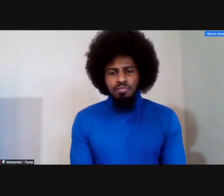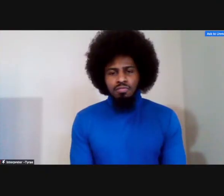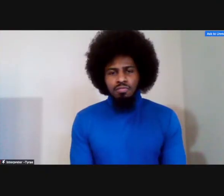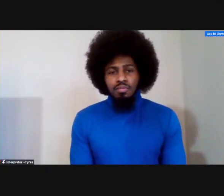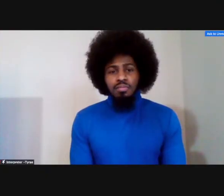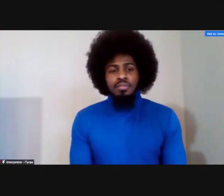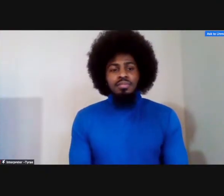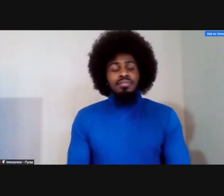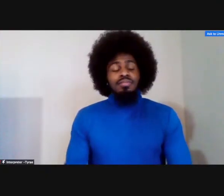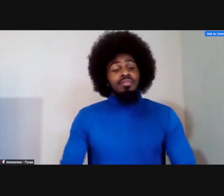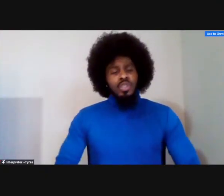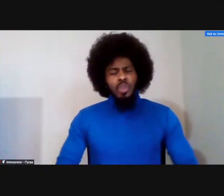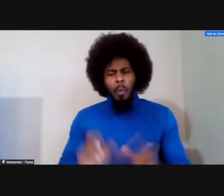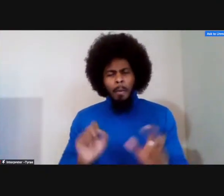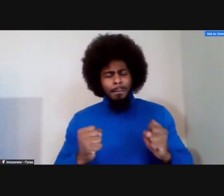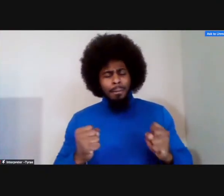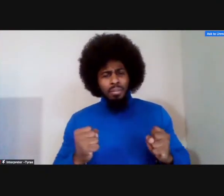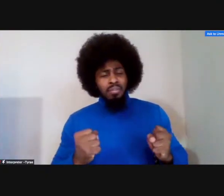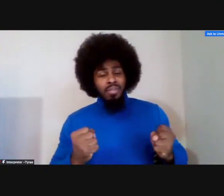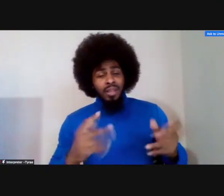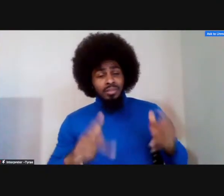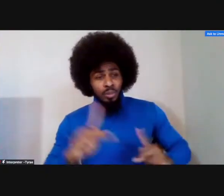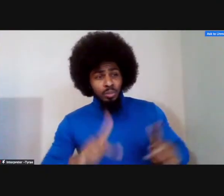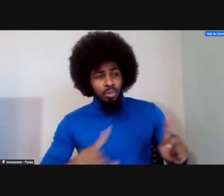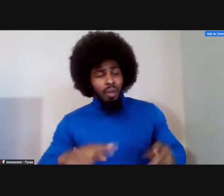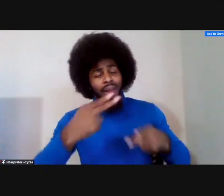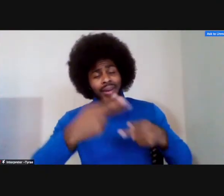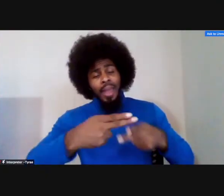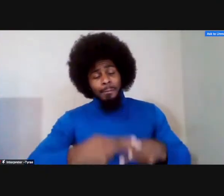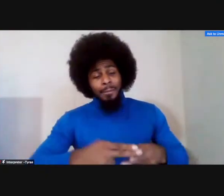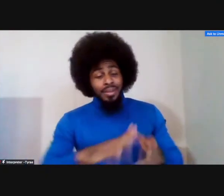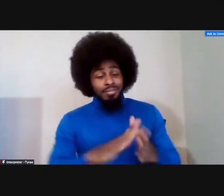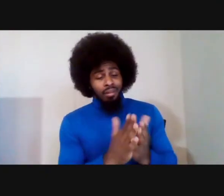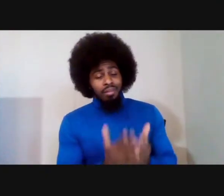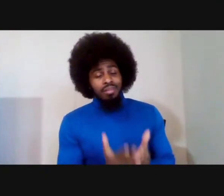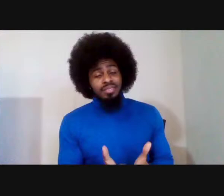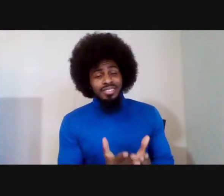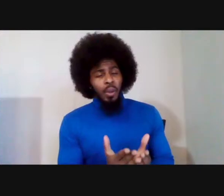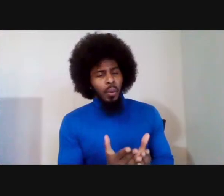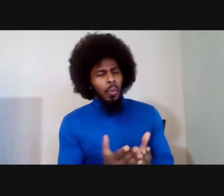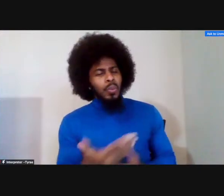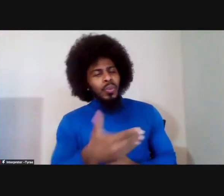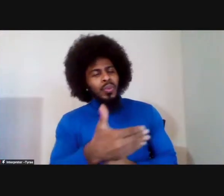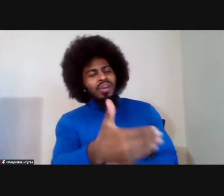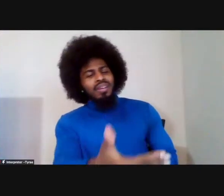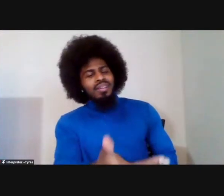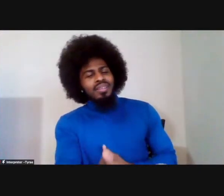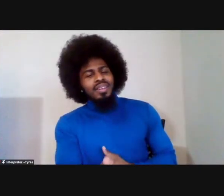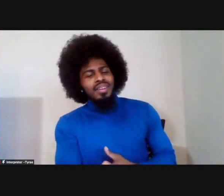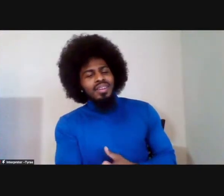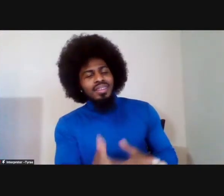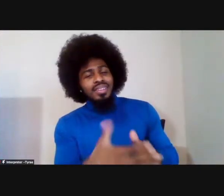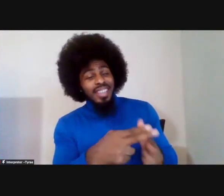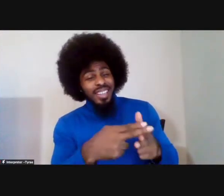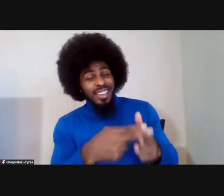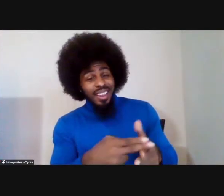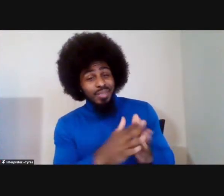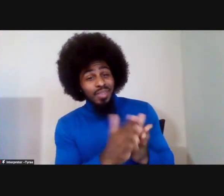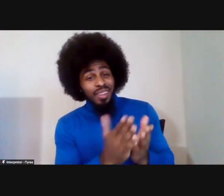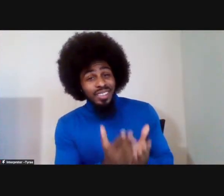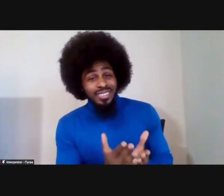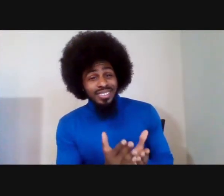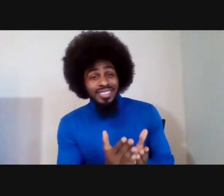just said one, but yeah, go ahead, name them. Because I'm just saying, Nyjah, we are in this unctee